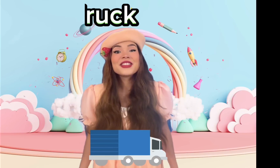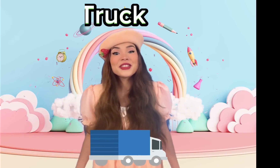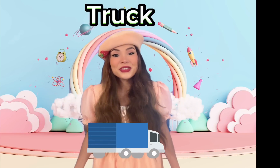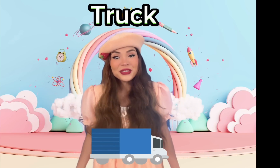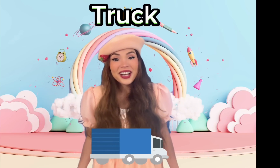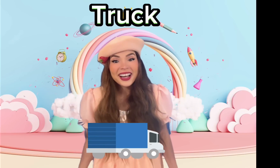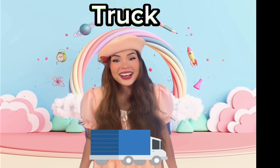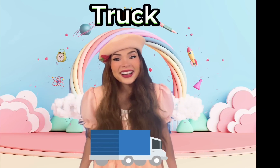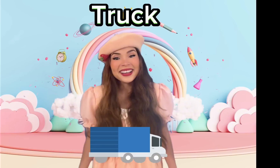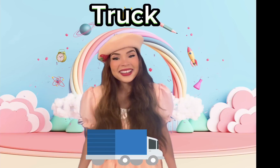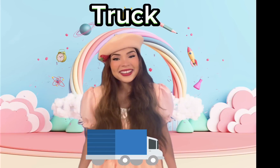Truck.